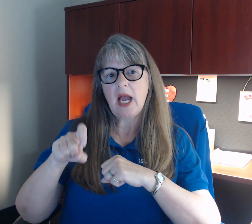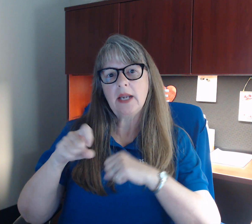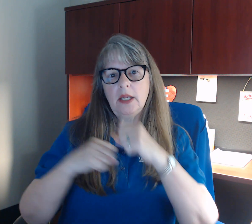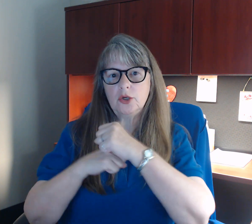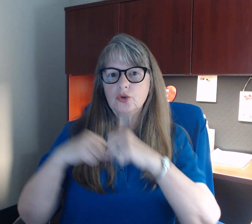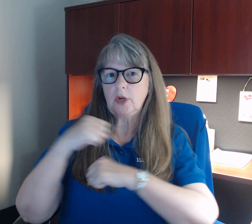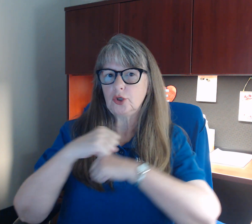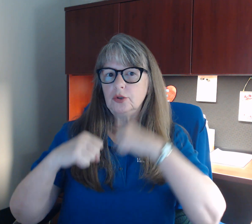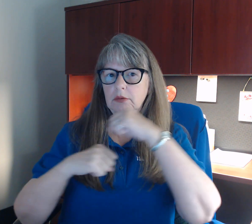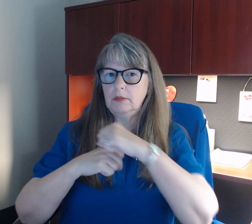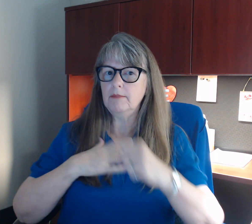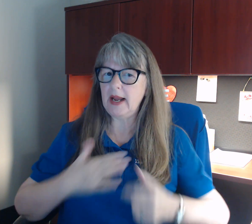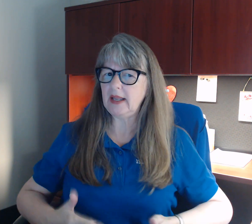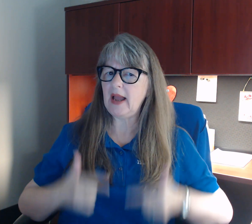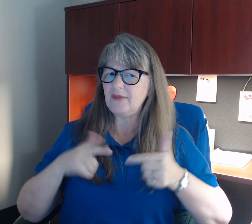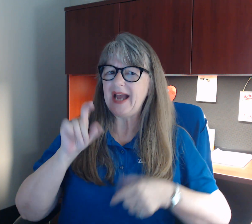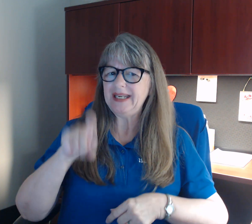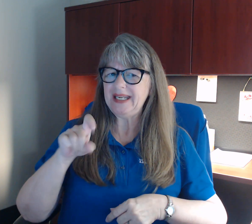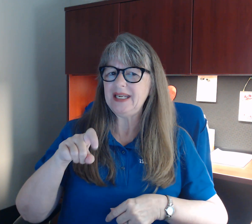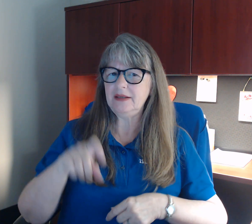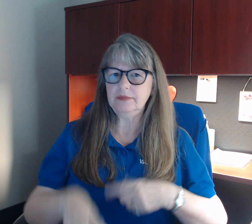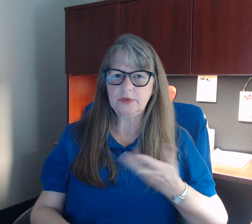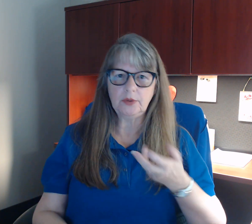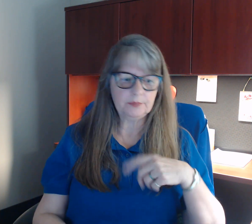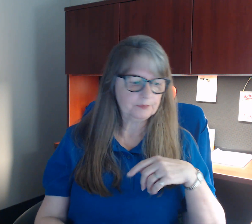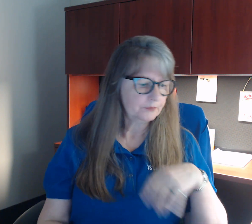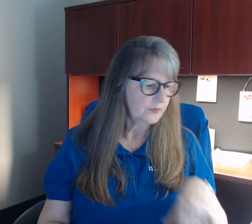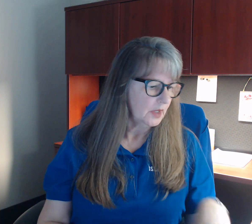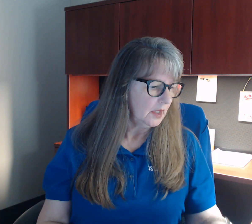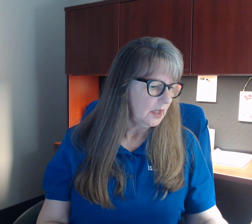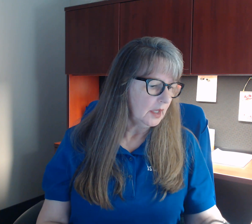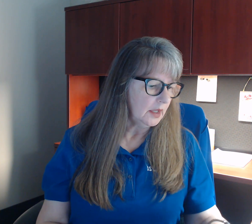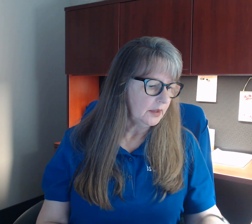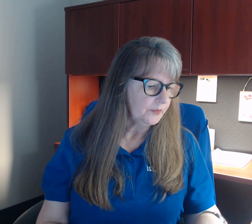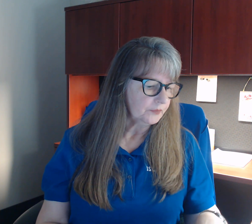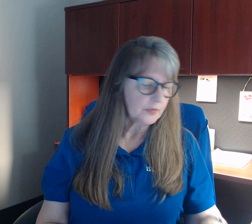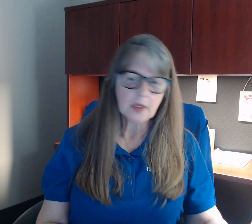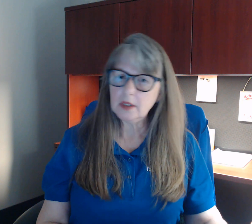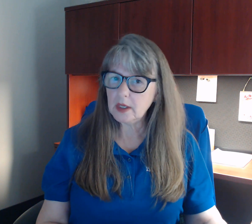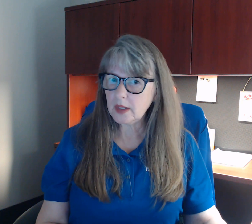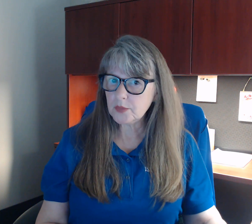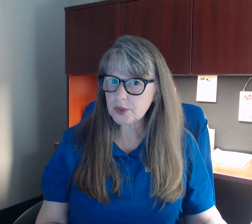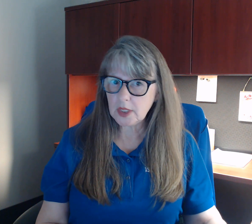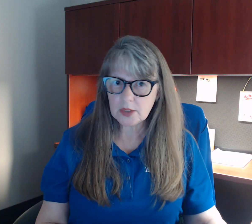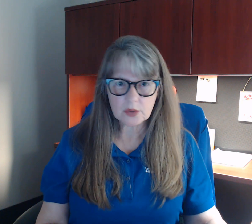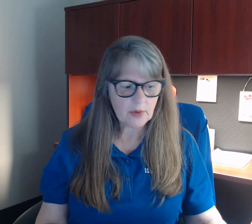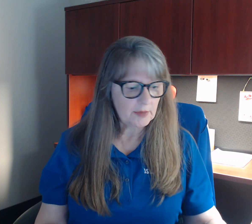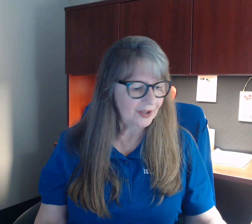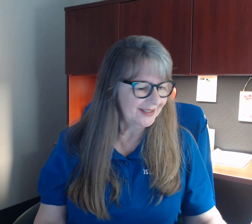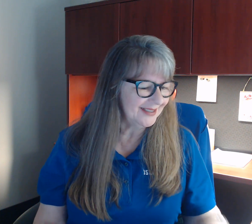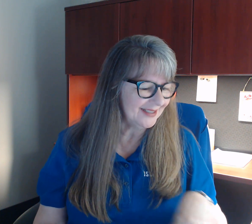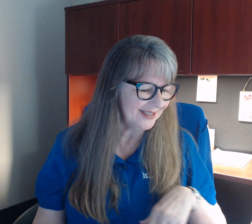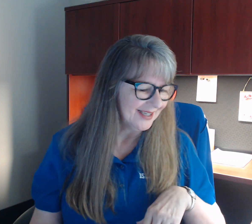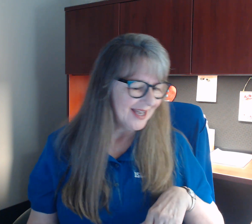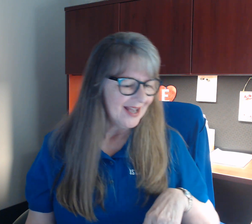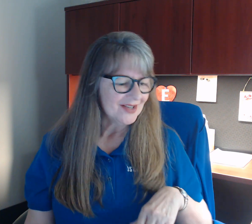need structure. My life, I need. So none of that was good ASL grammar.